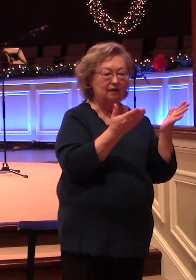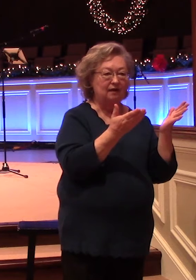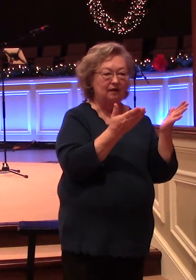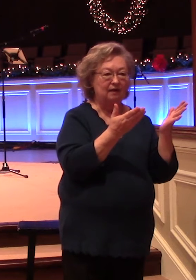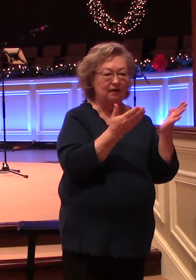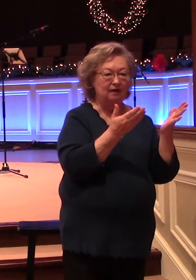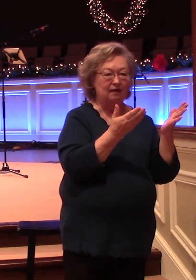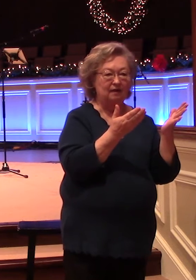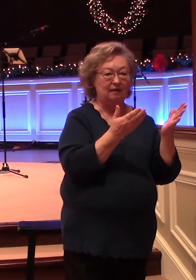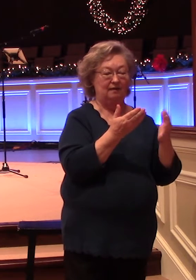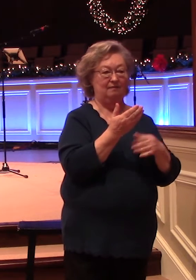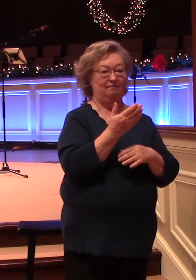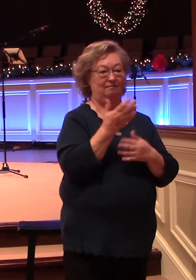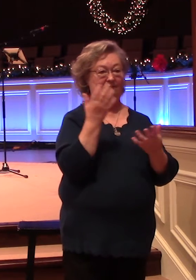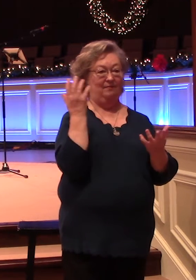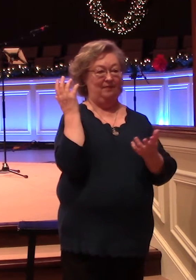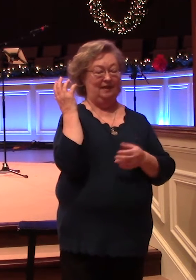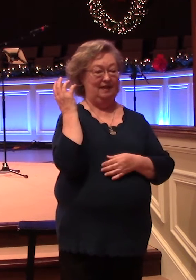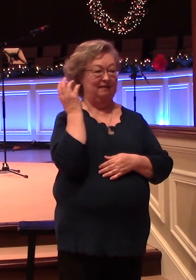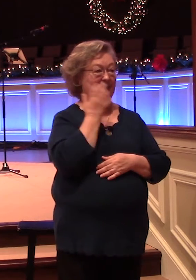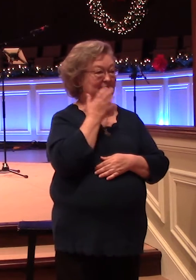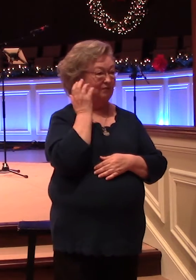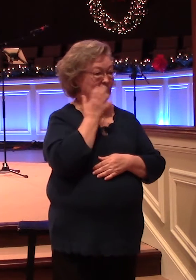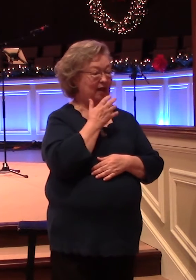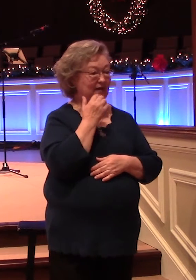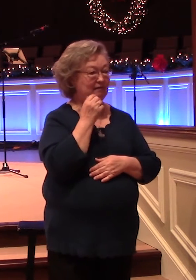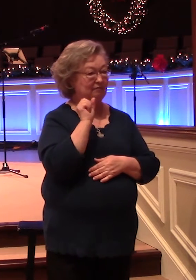Radical divine thing that God says is,